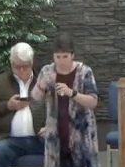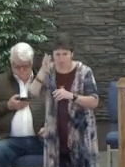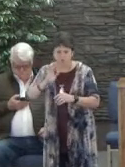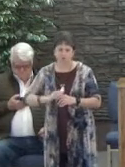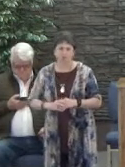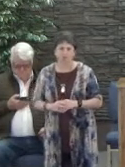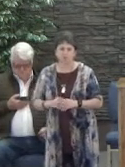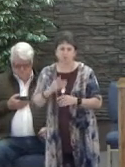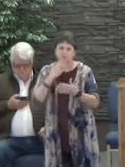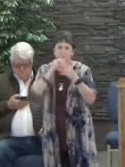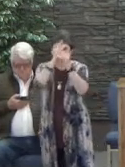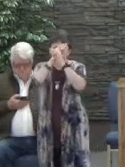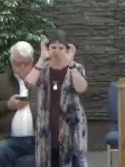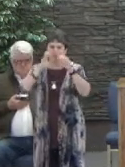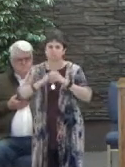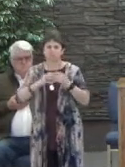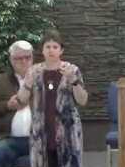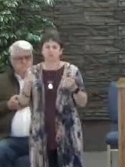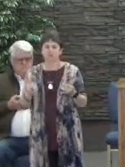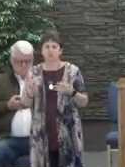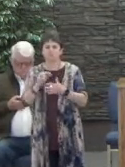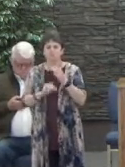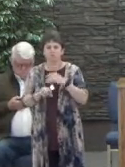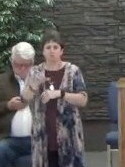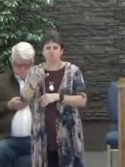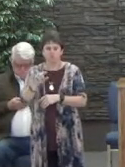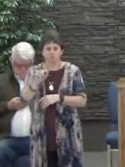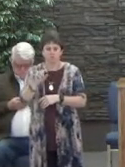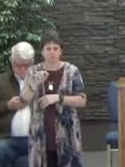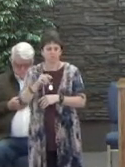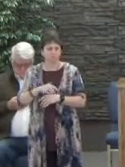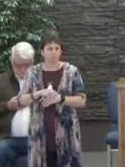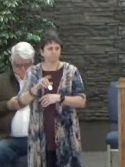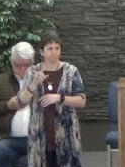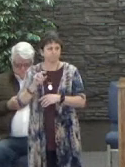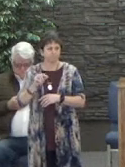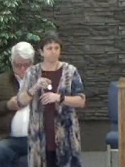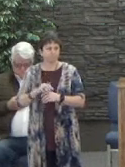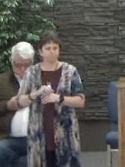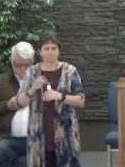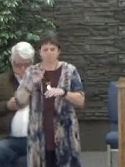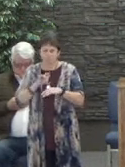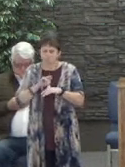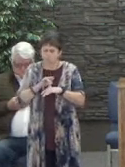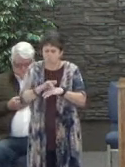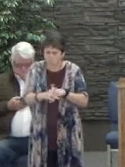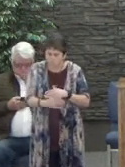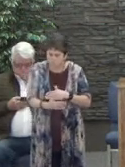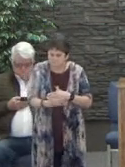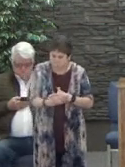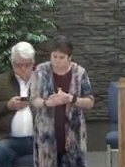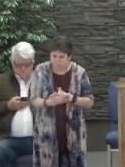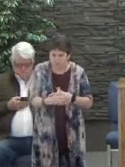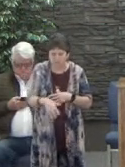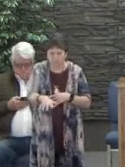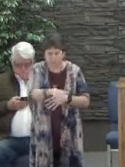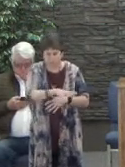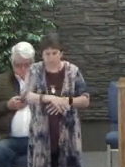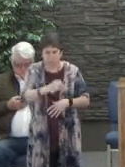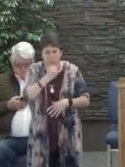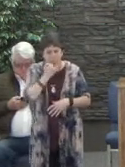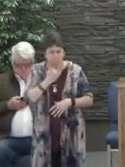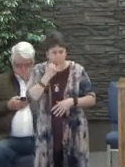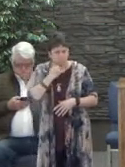picture that is. So we'll go to verse 20. Verse 20. Early in the morning, they left for the desert